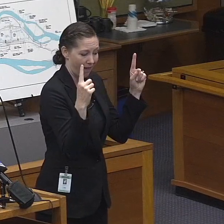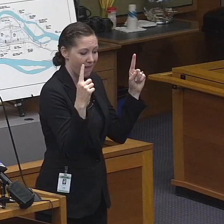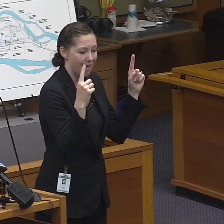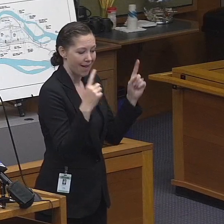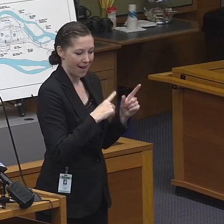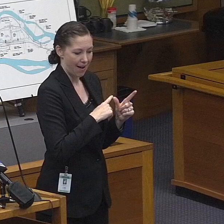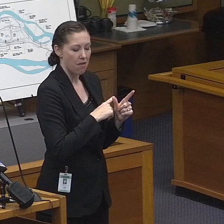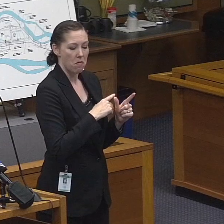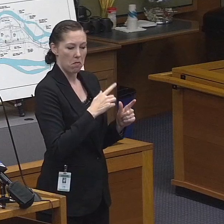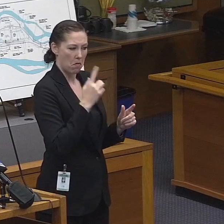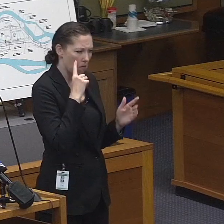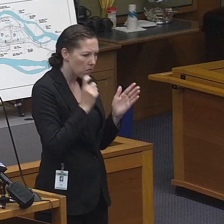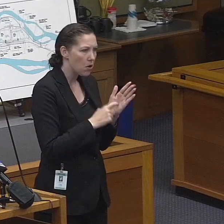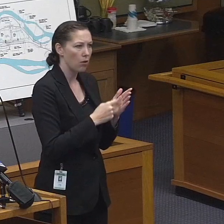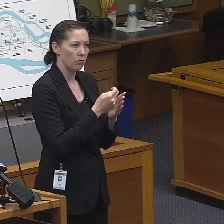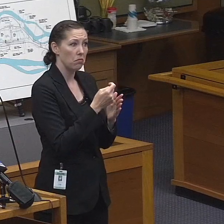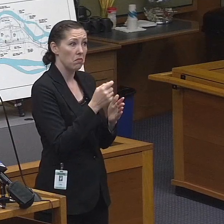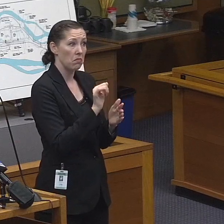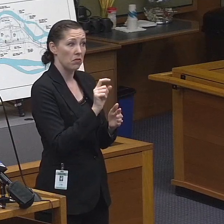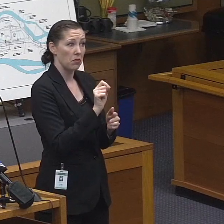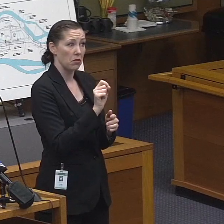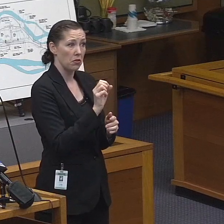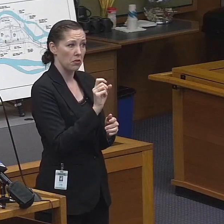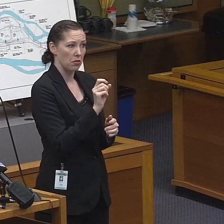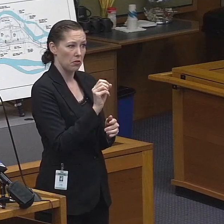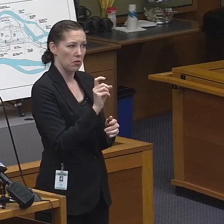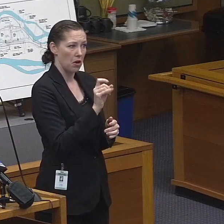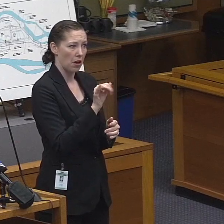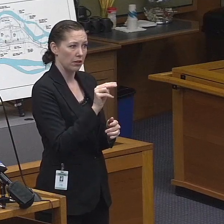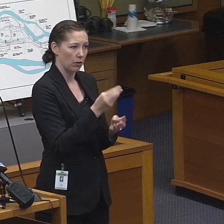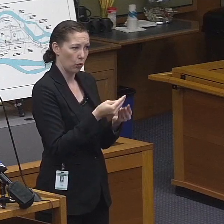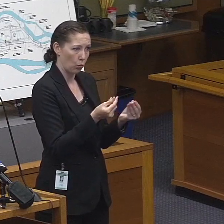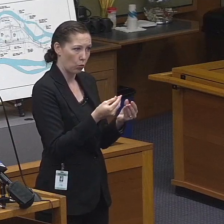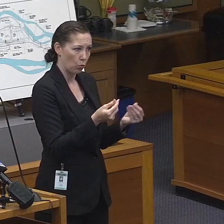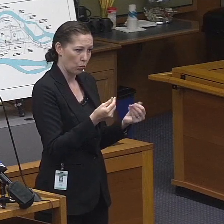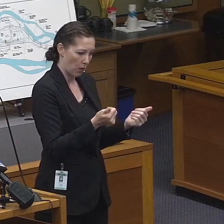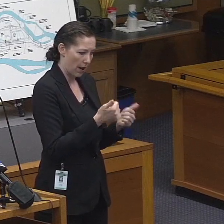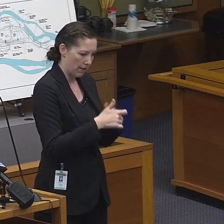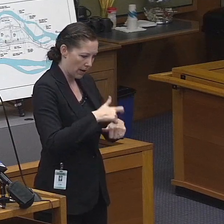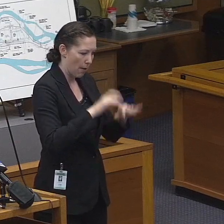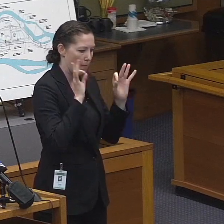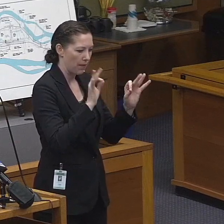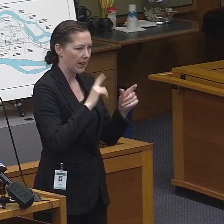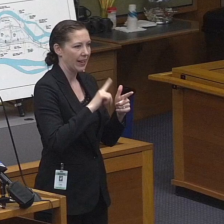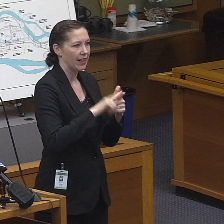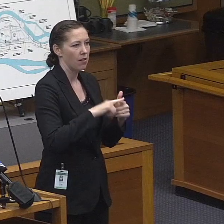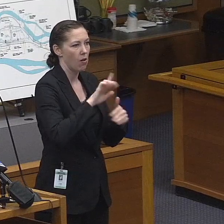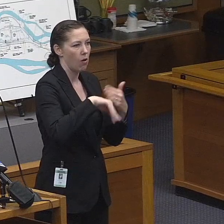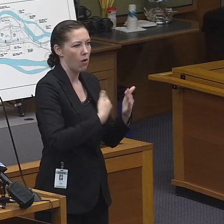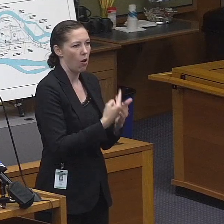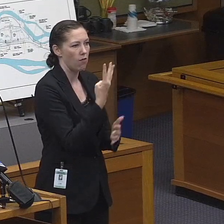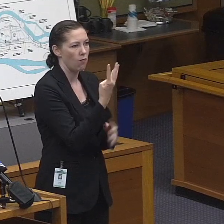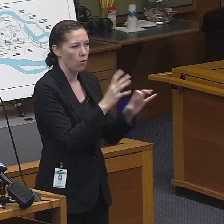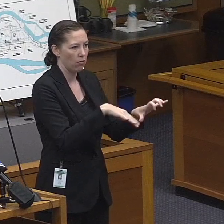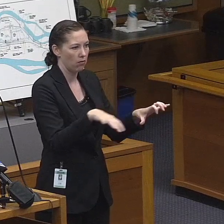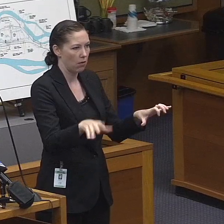consistently remove algal toxins, we'll then look to implement the solution at the full scale. And as indicated, that's about